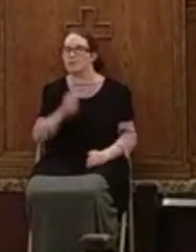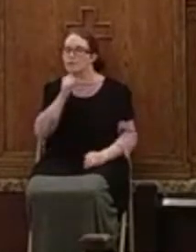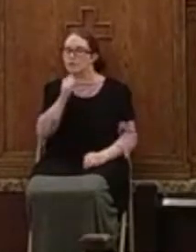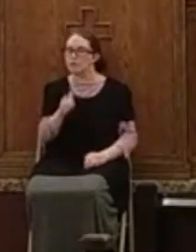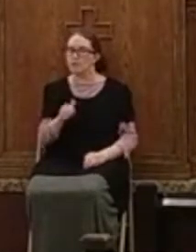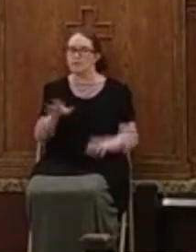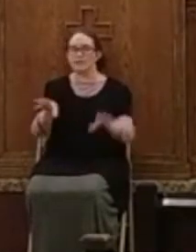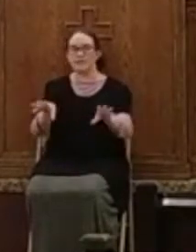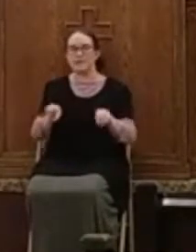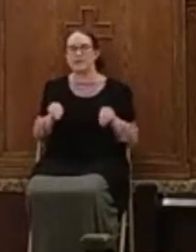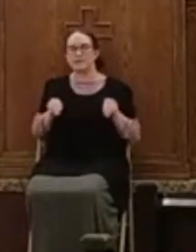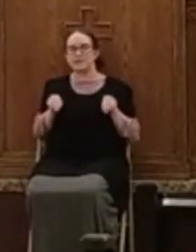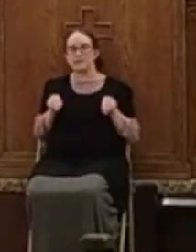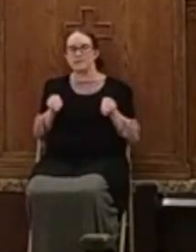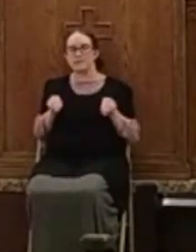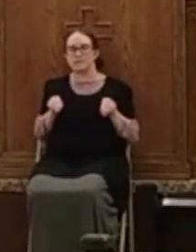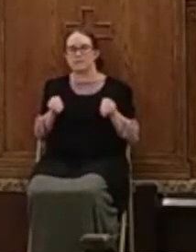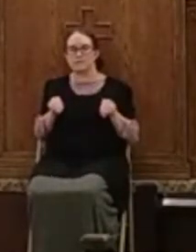not accept.